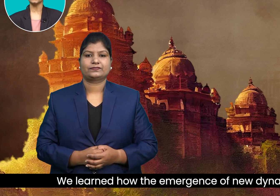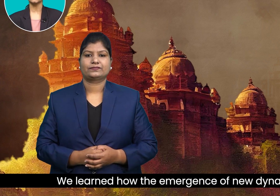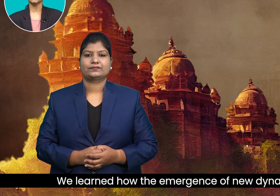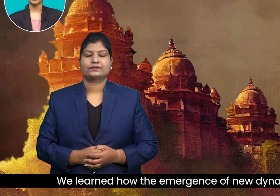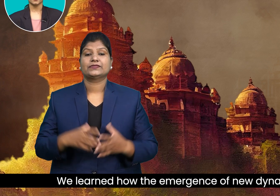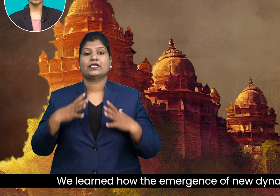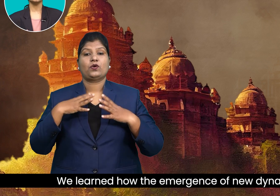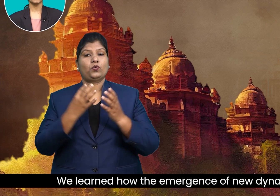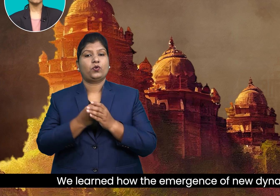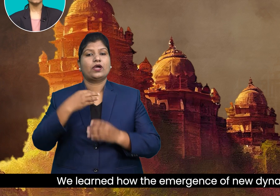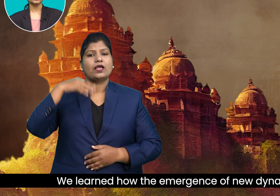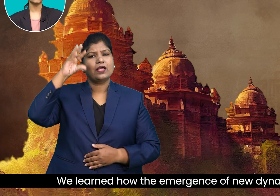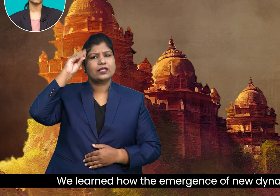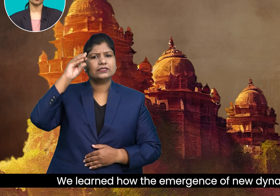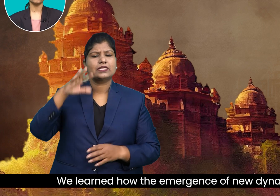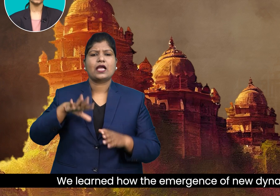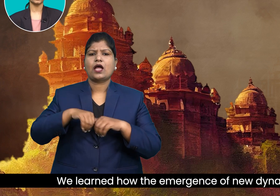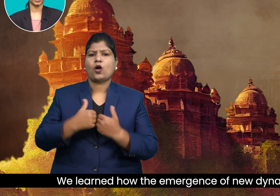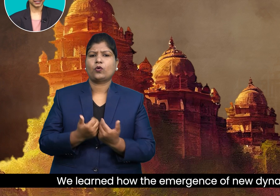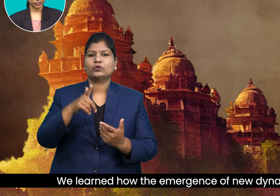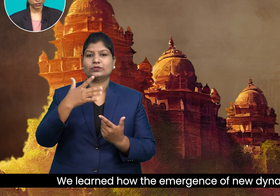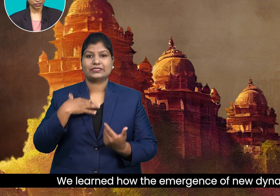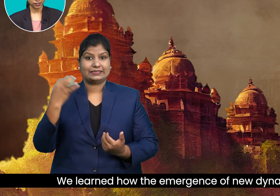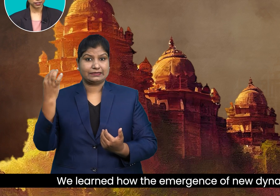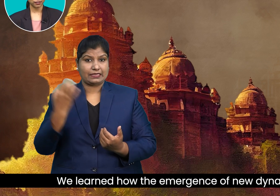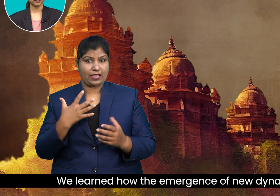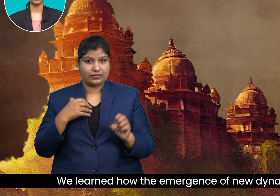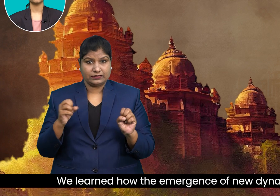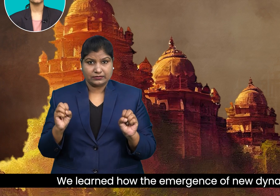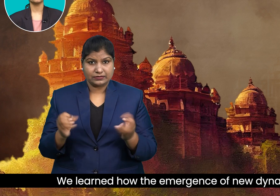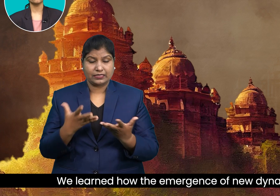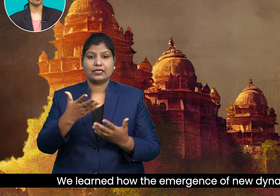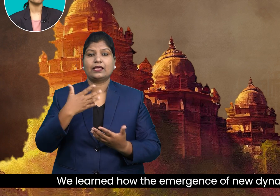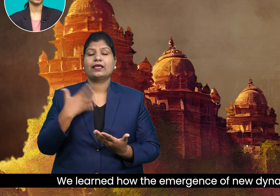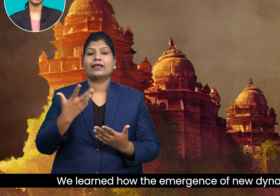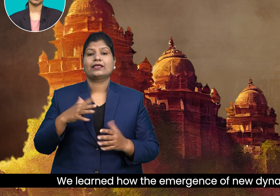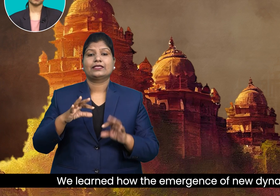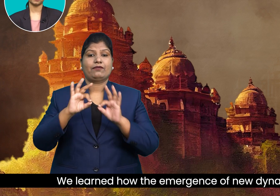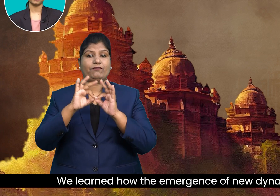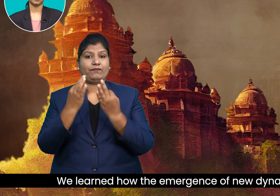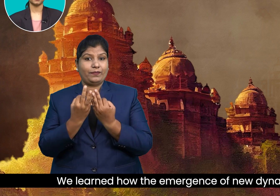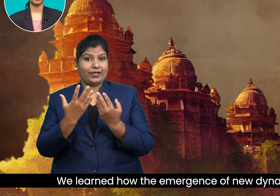We learned how the emergence of new dynasties formed.